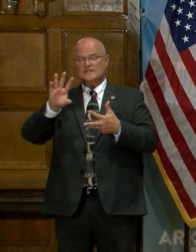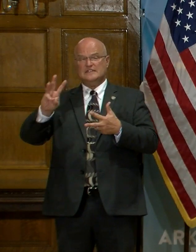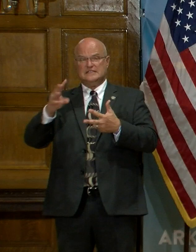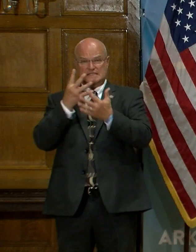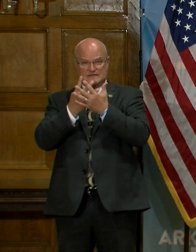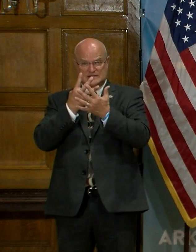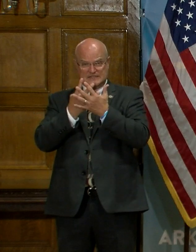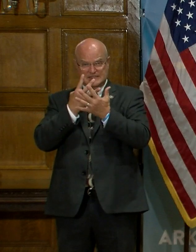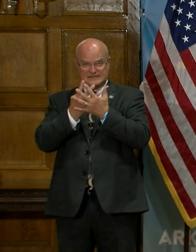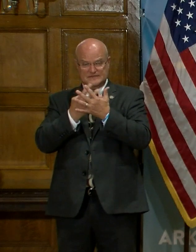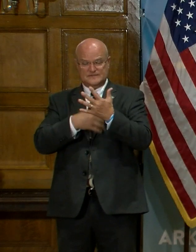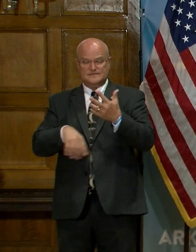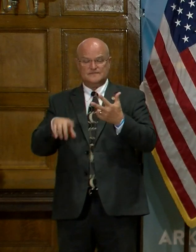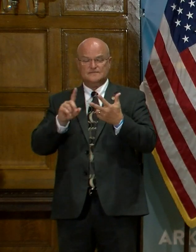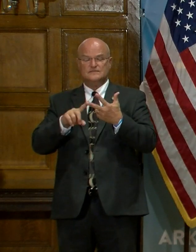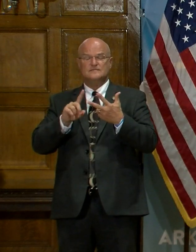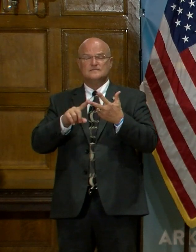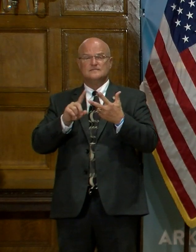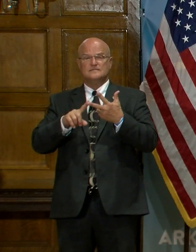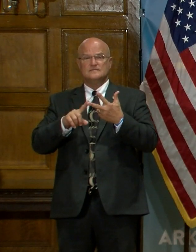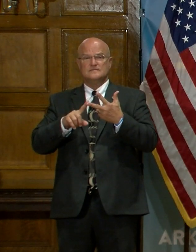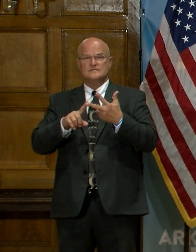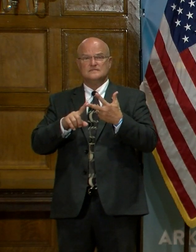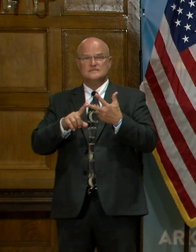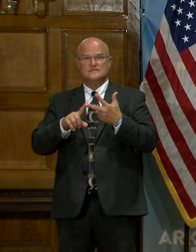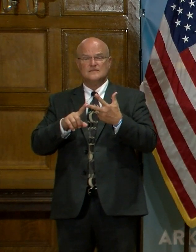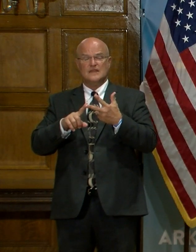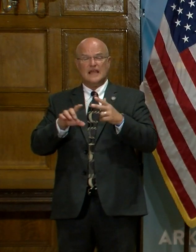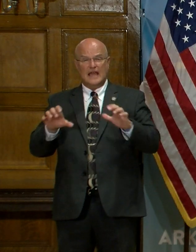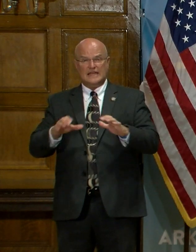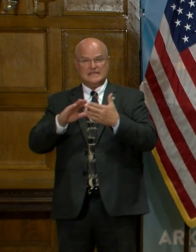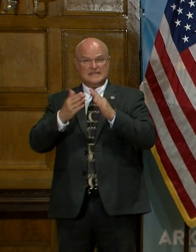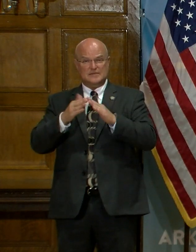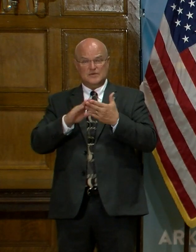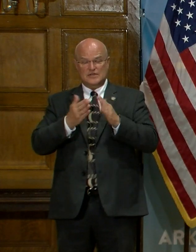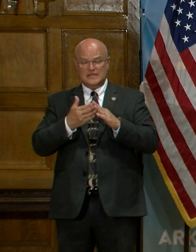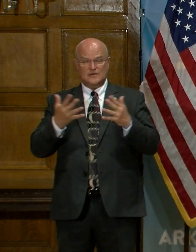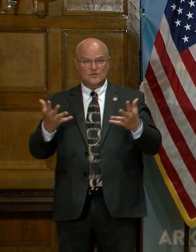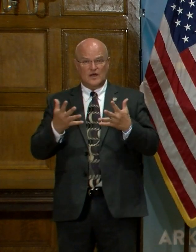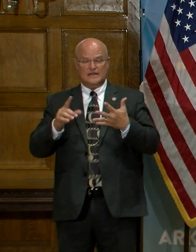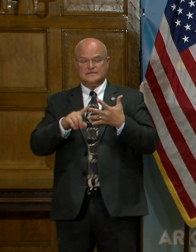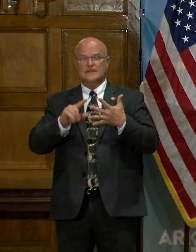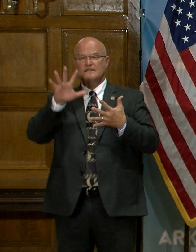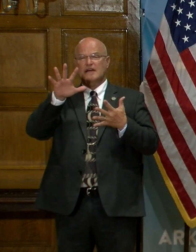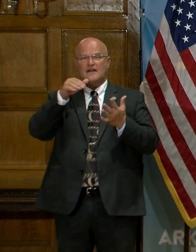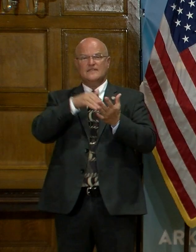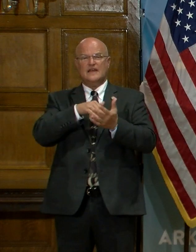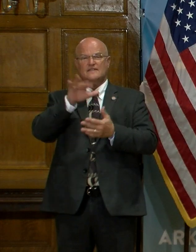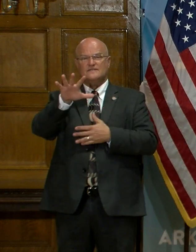456 in a correctional facility. So our active cases in the community is